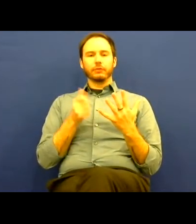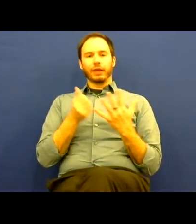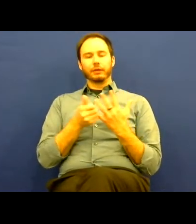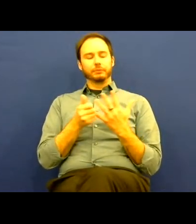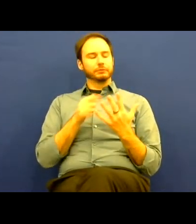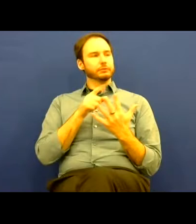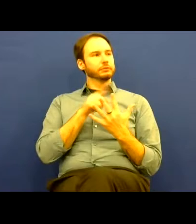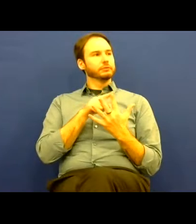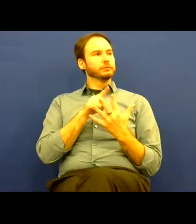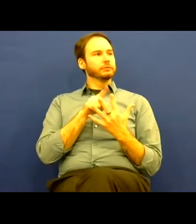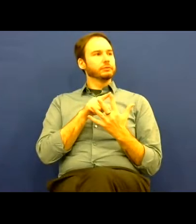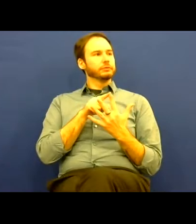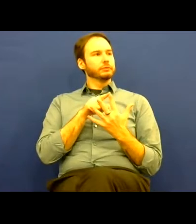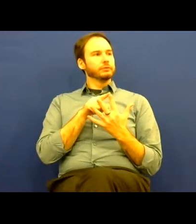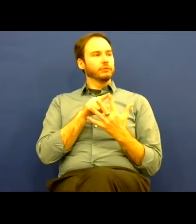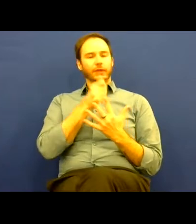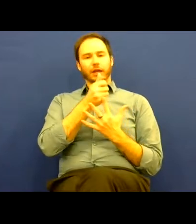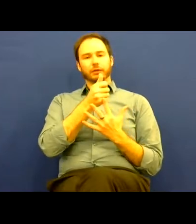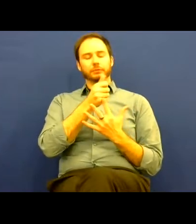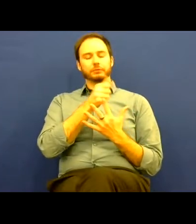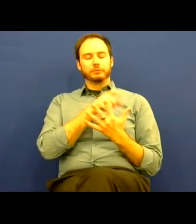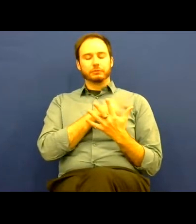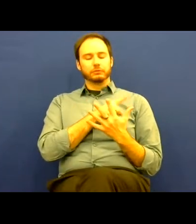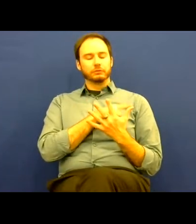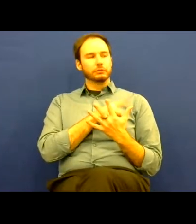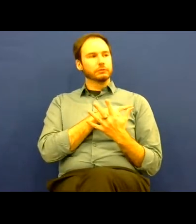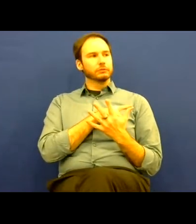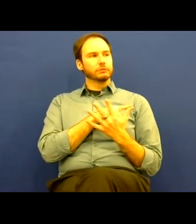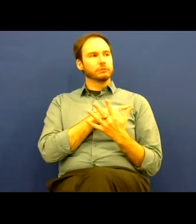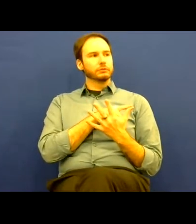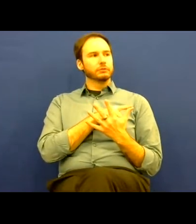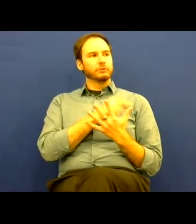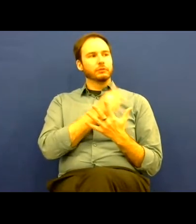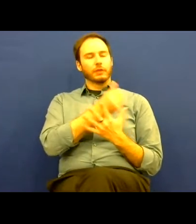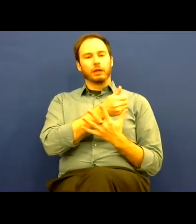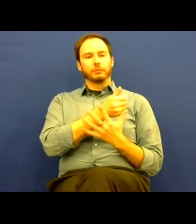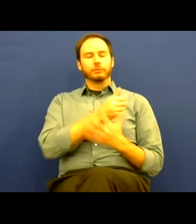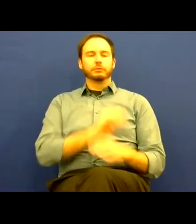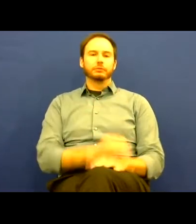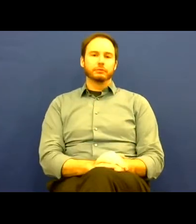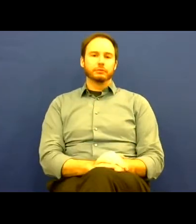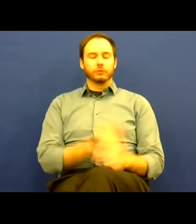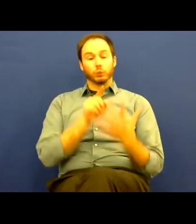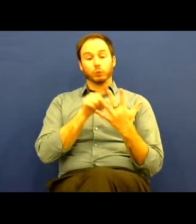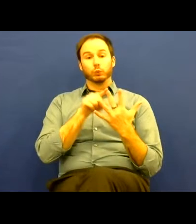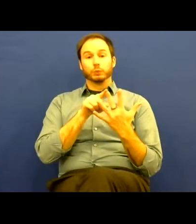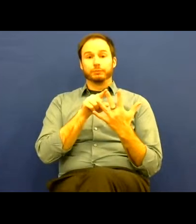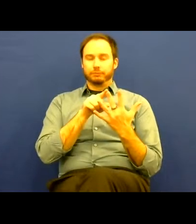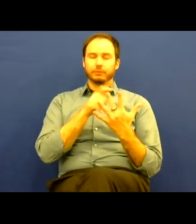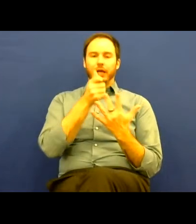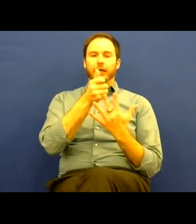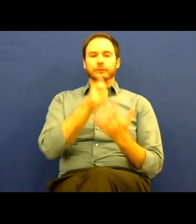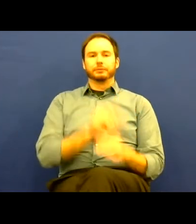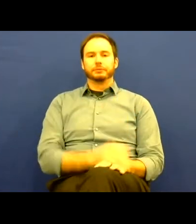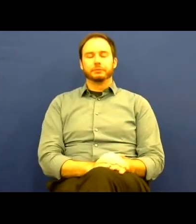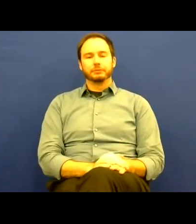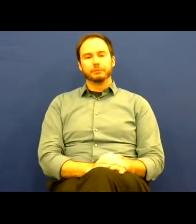Aye. Councilmember Page, Aye. Councilmember Blanca. Aye. Supervisor Schultz.